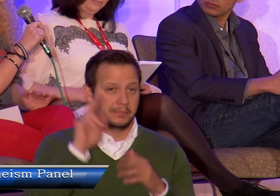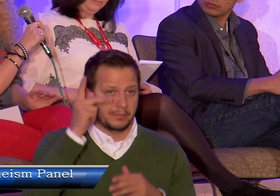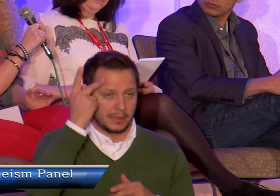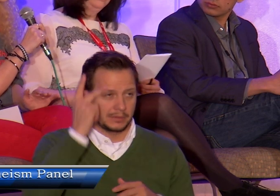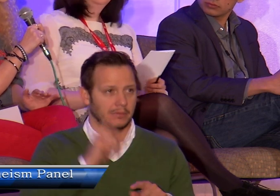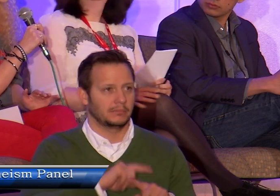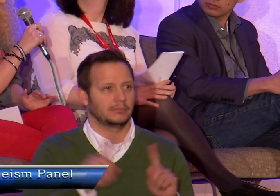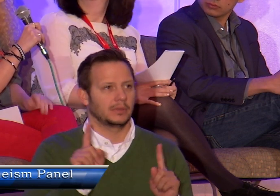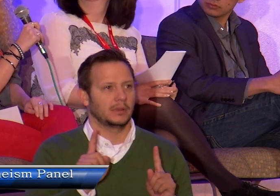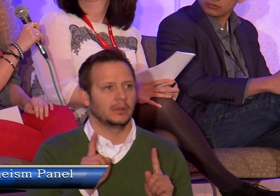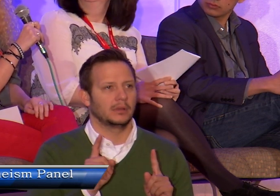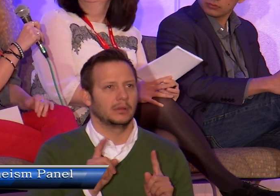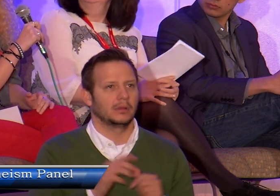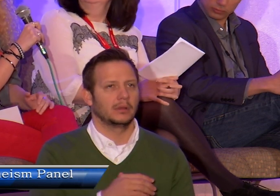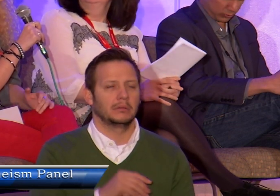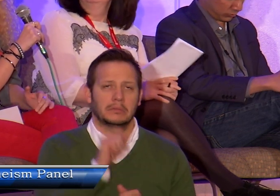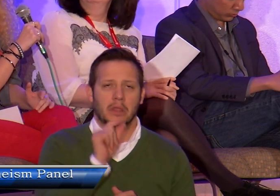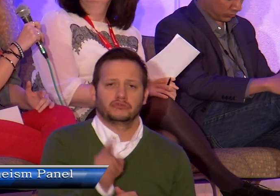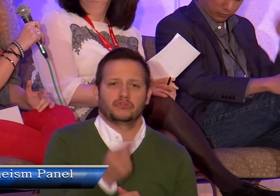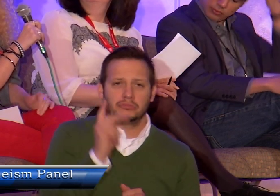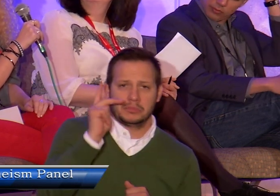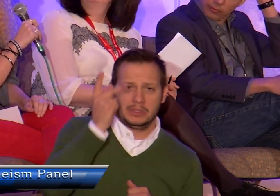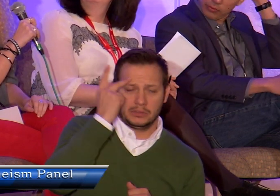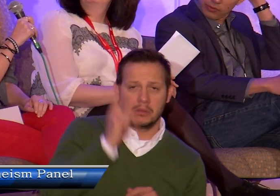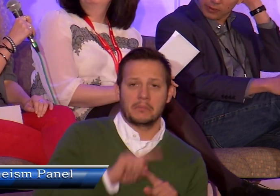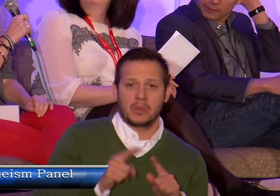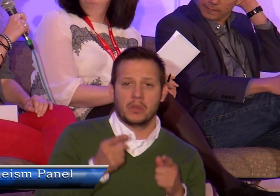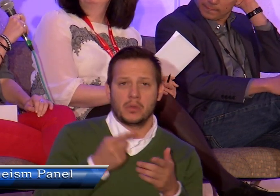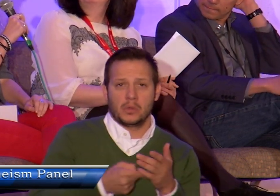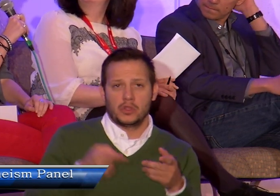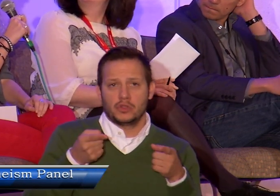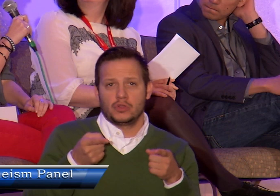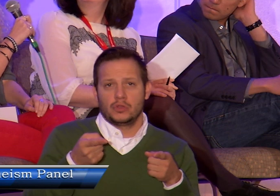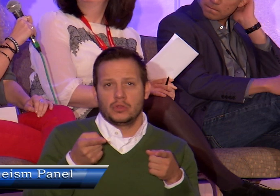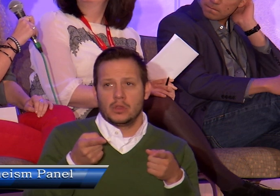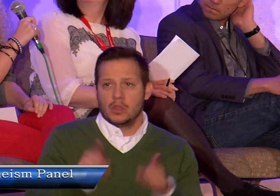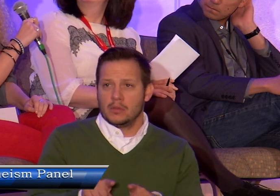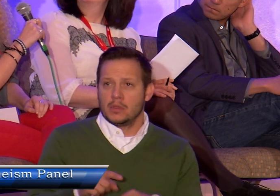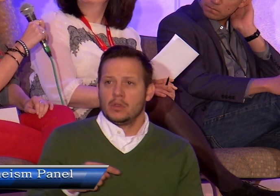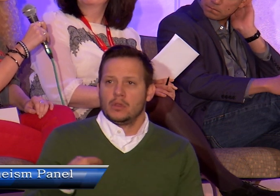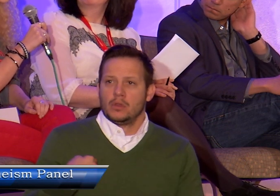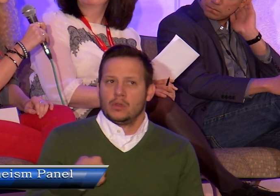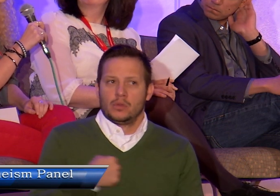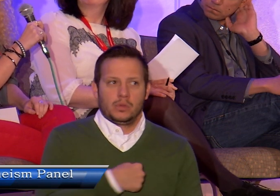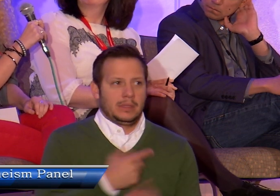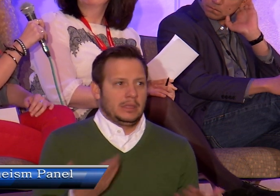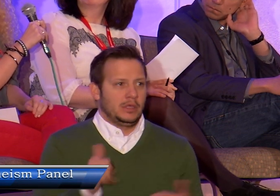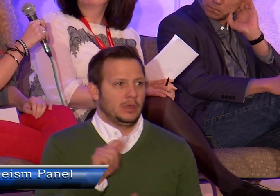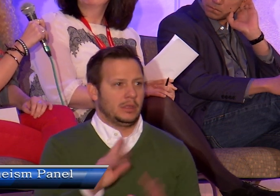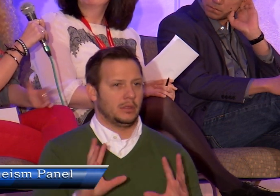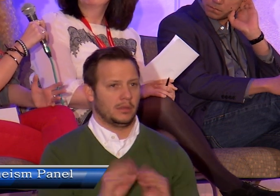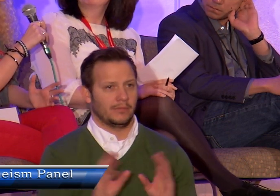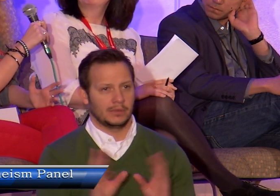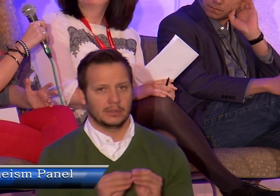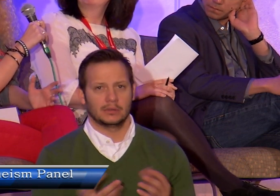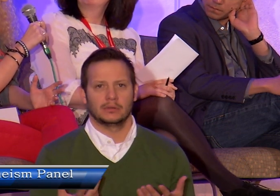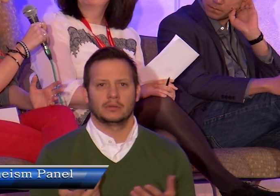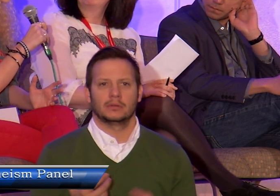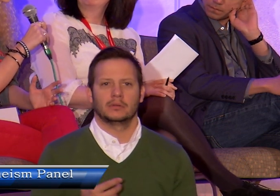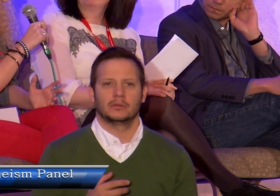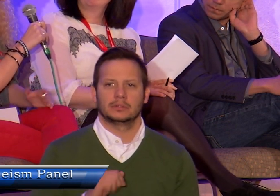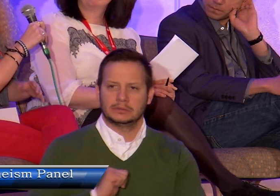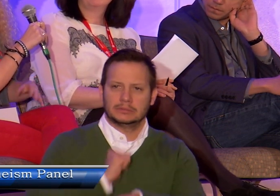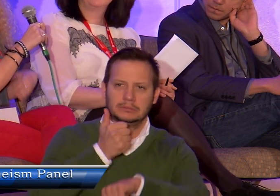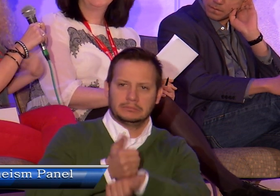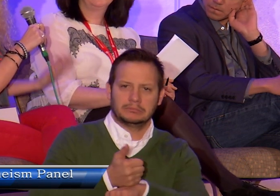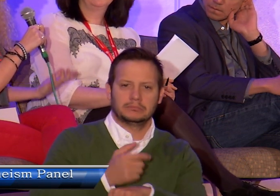not necessarily politically, but I think what should be done is exactly what we're doing with these conferences, with supporting